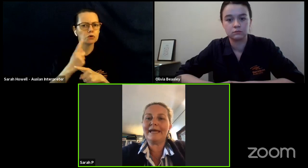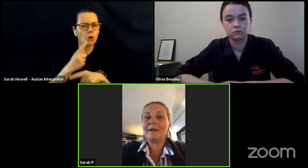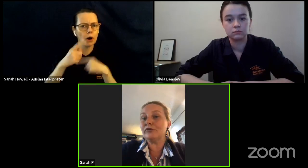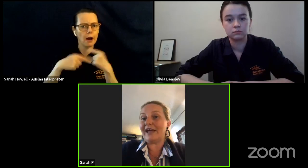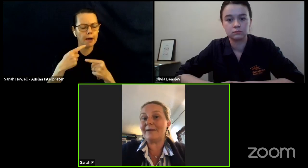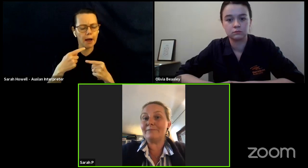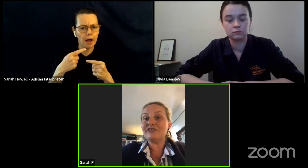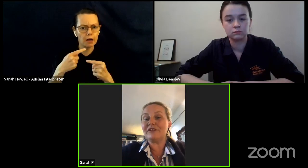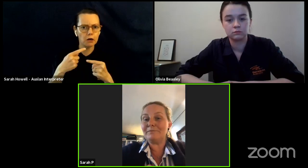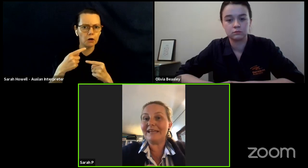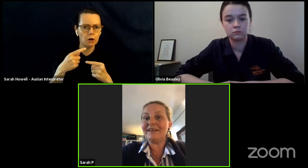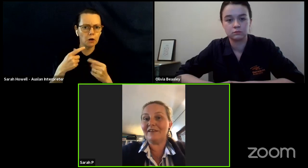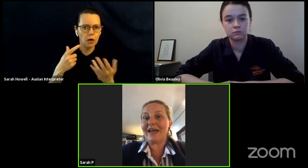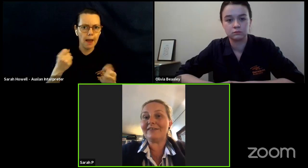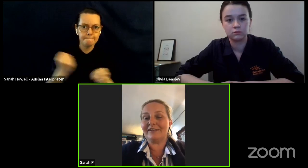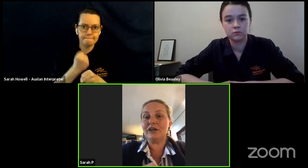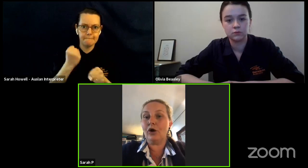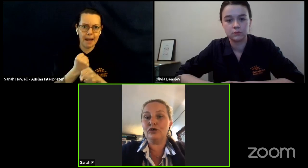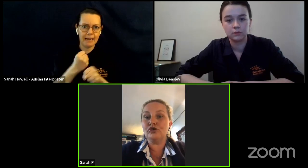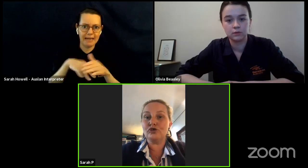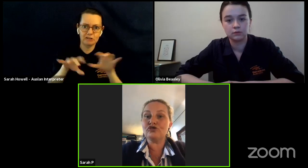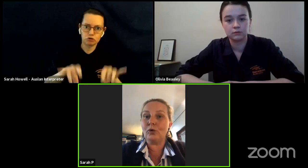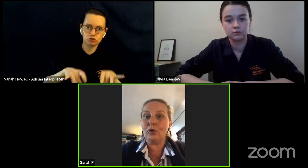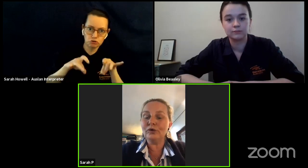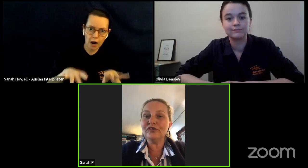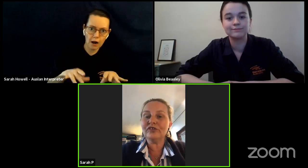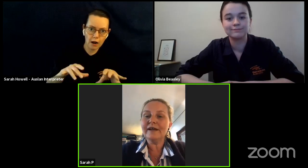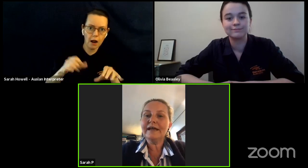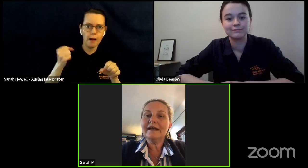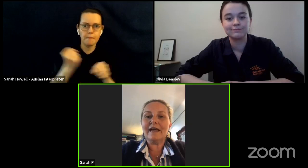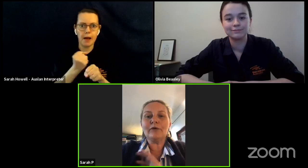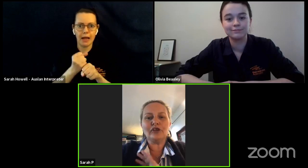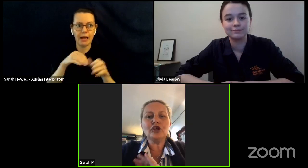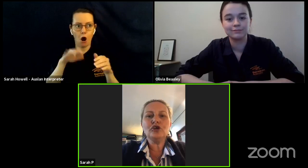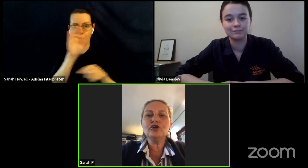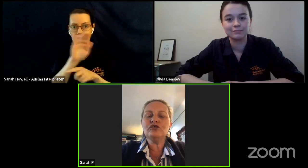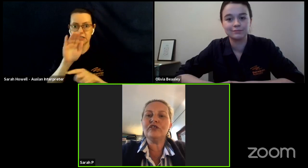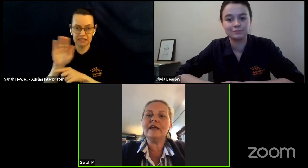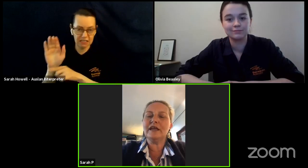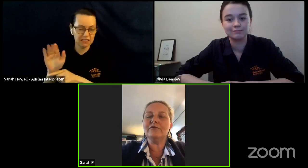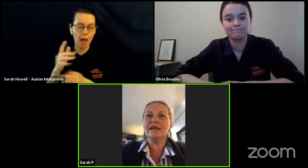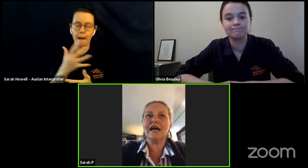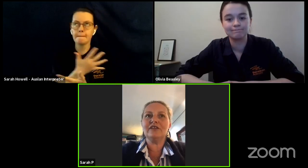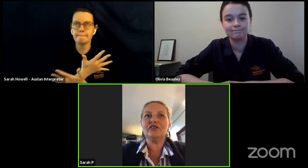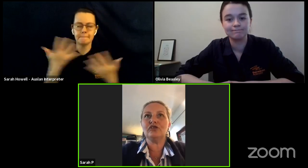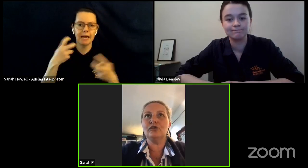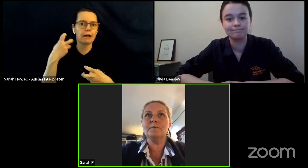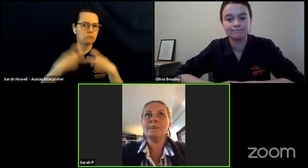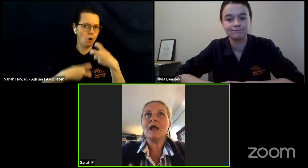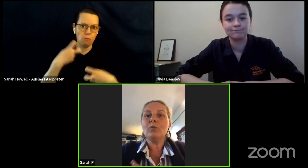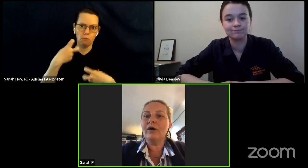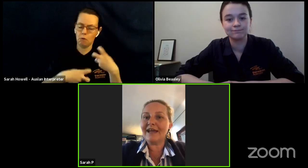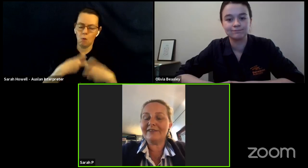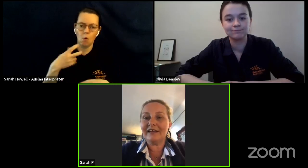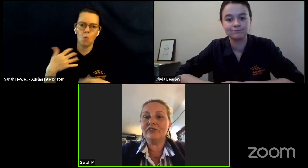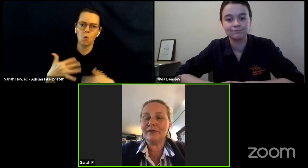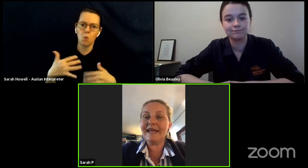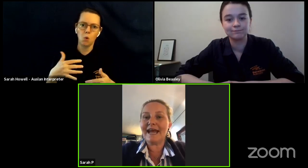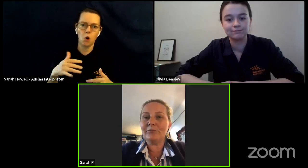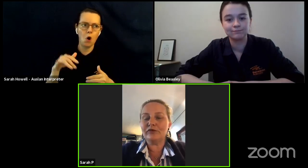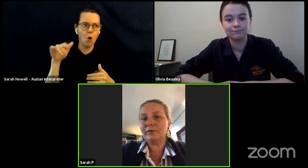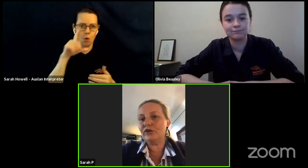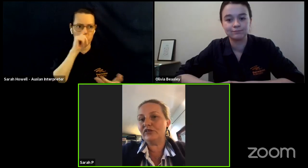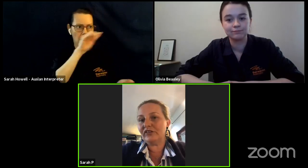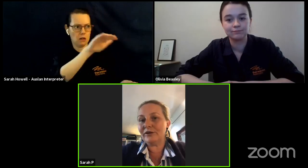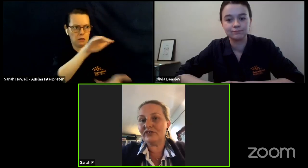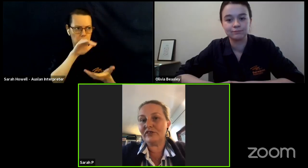about being able to actually make the vaccine on your shores, that was a huge thing in regards to what vaccines were then